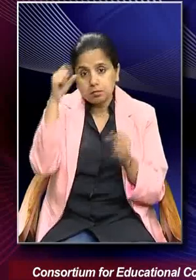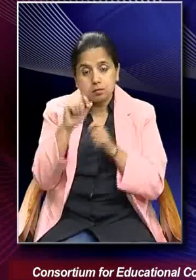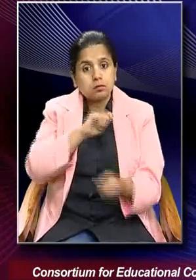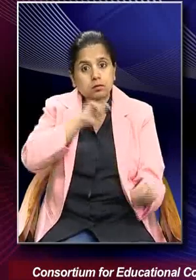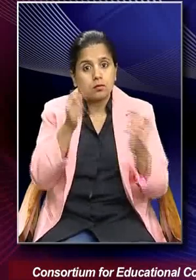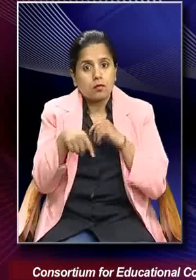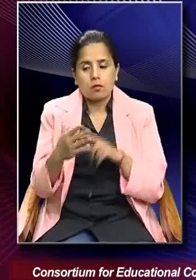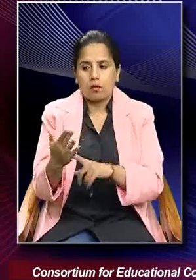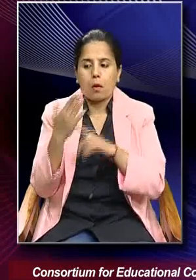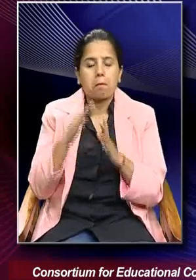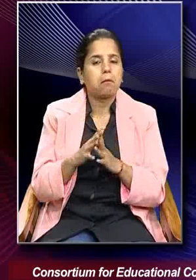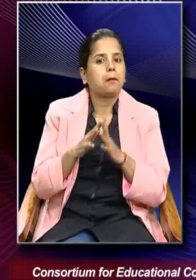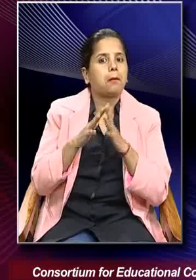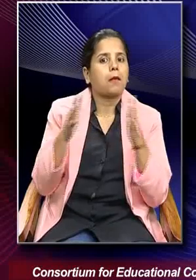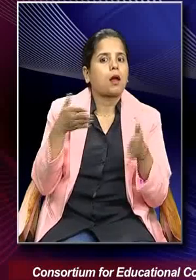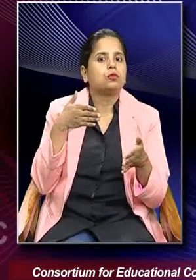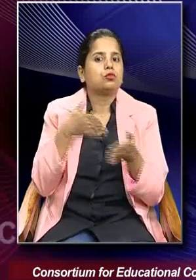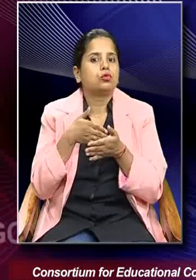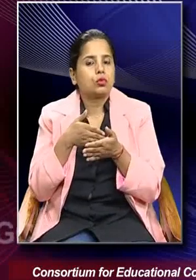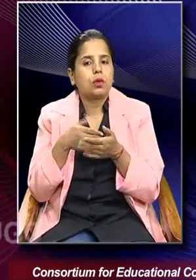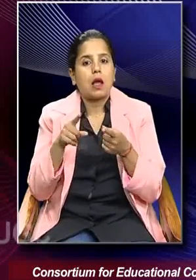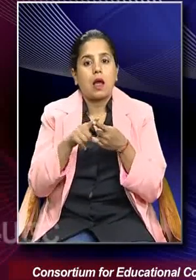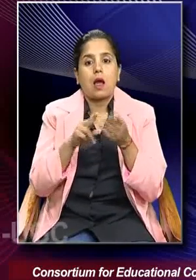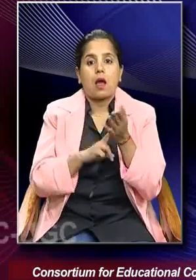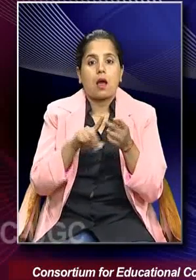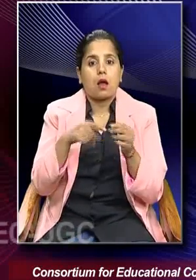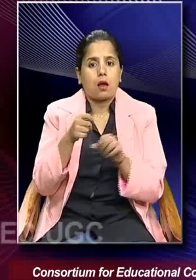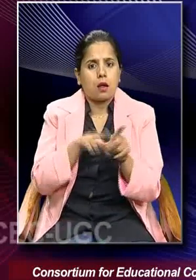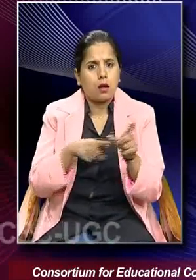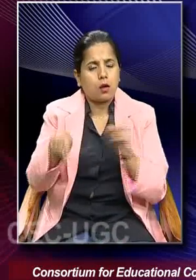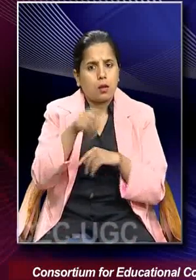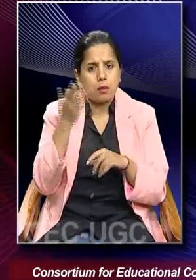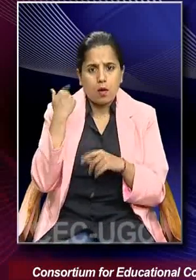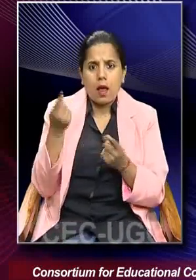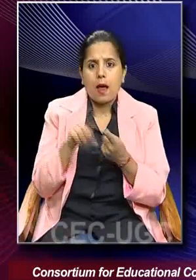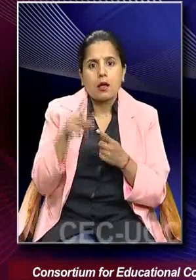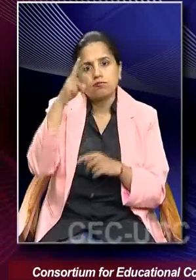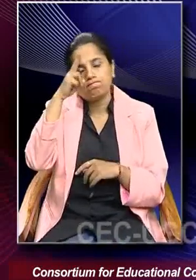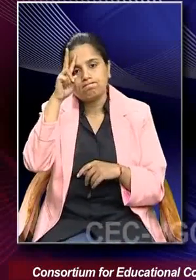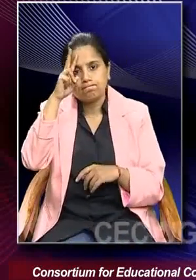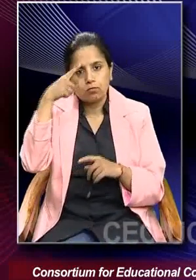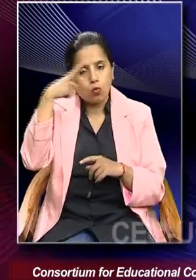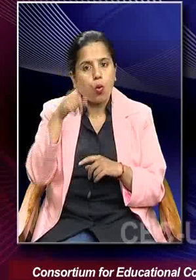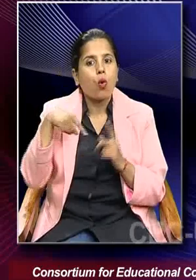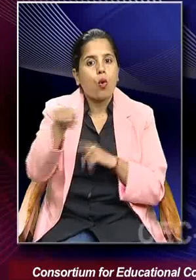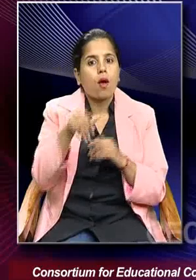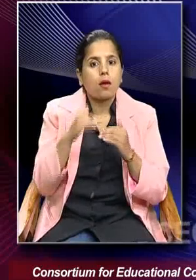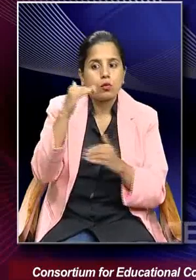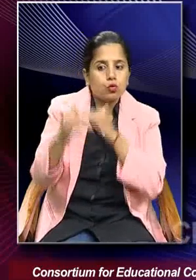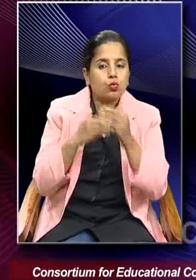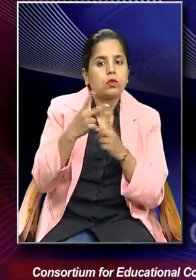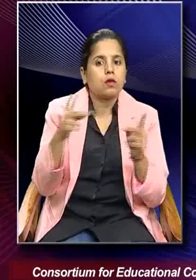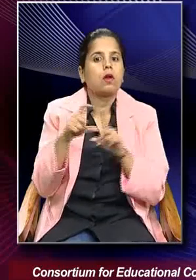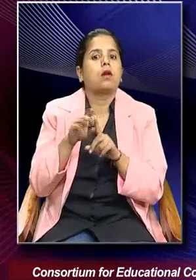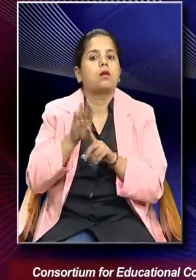as a greatest challenge, energy transition becomes the core area of concern for all developed and developing countries.